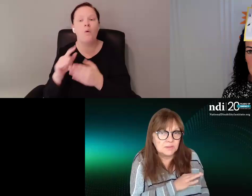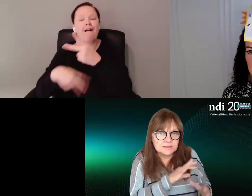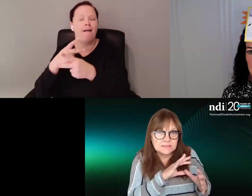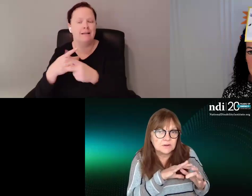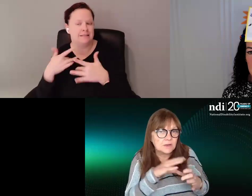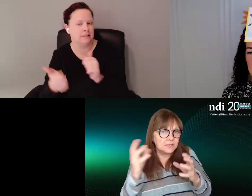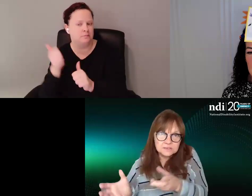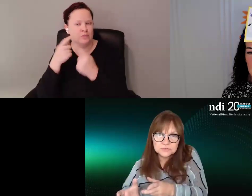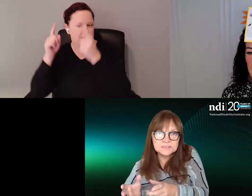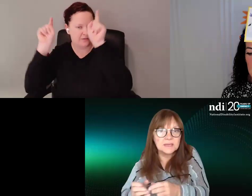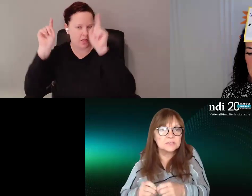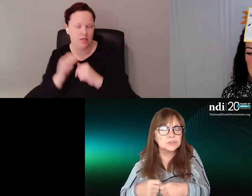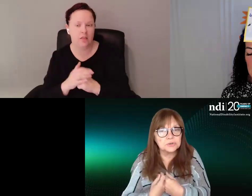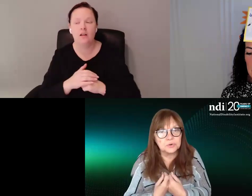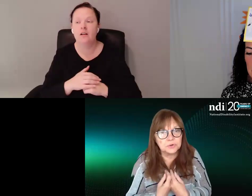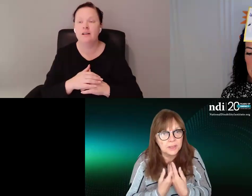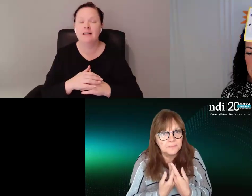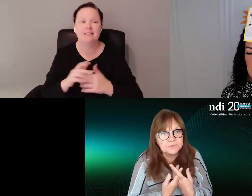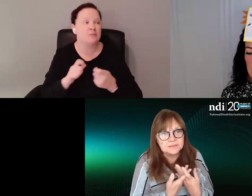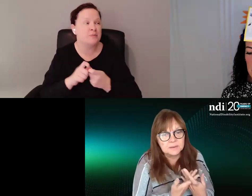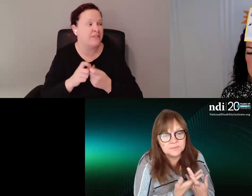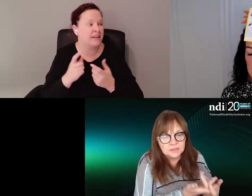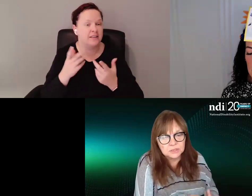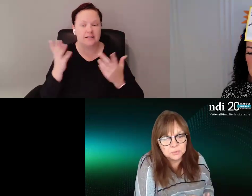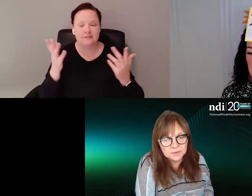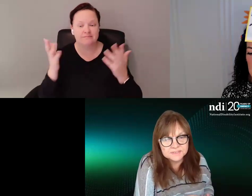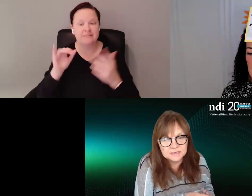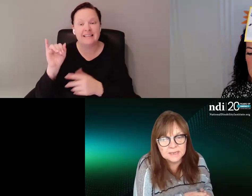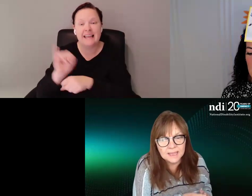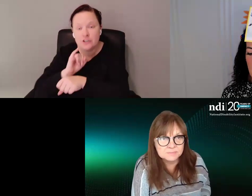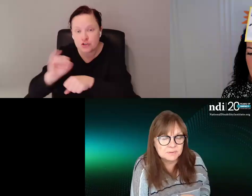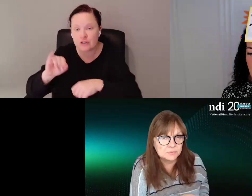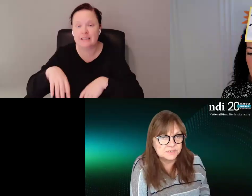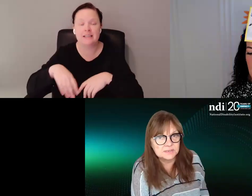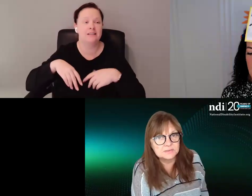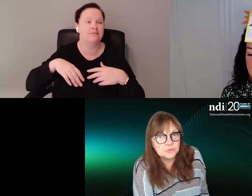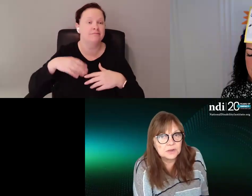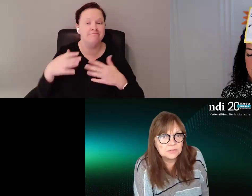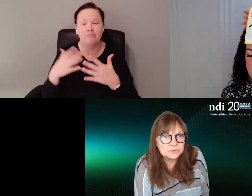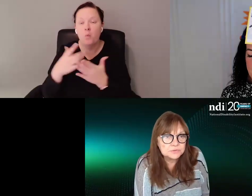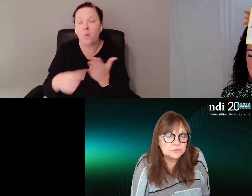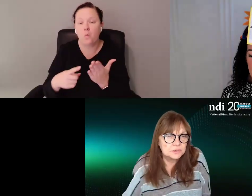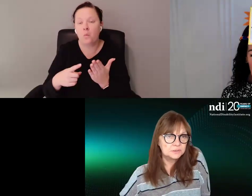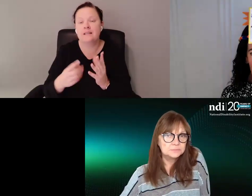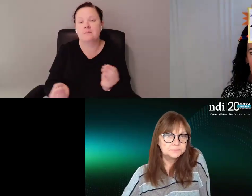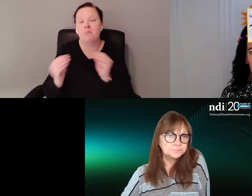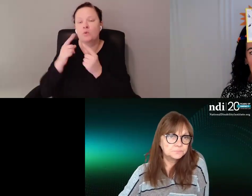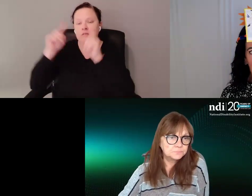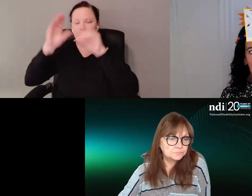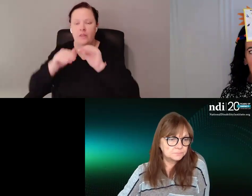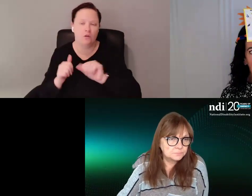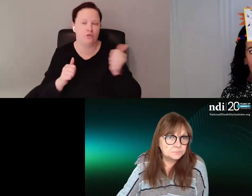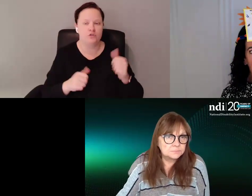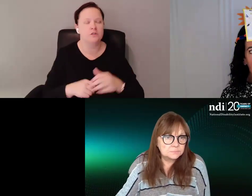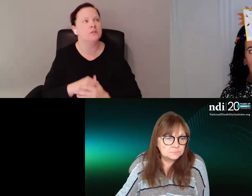but maybe is there an industry sector or something that you have seen has been more successful than others?